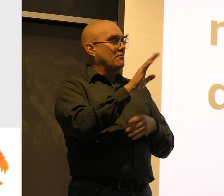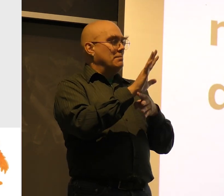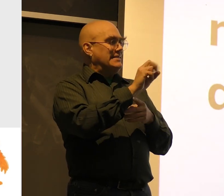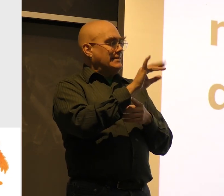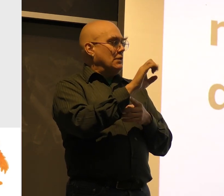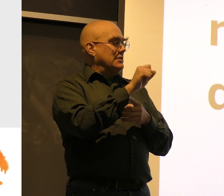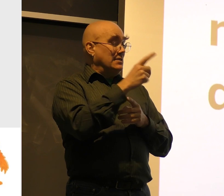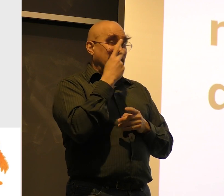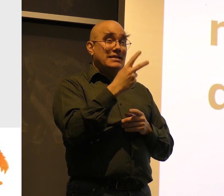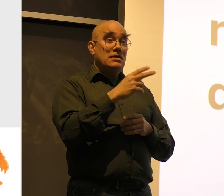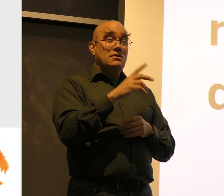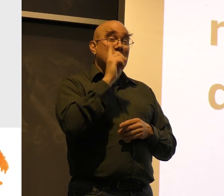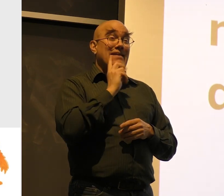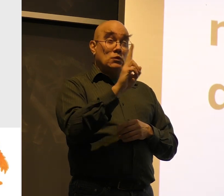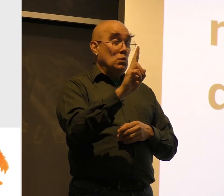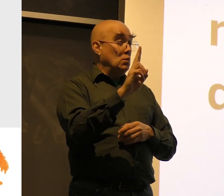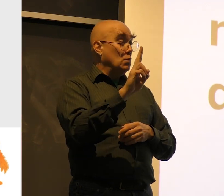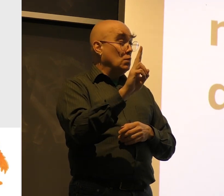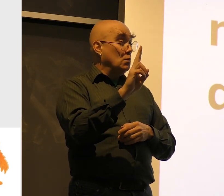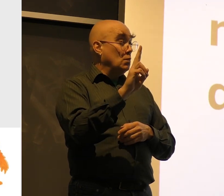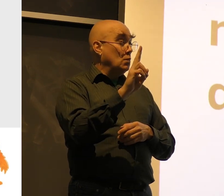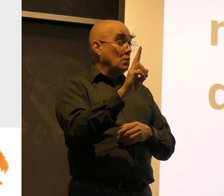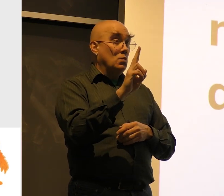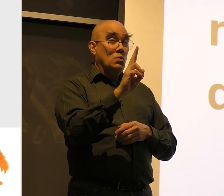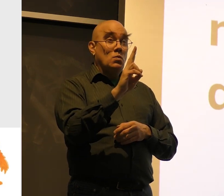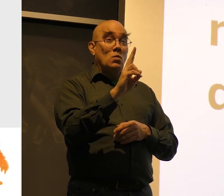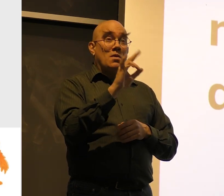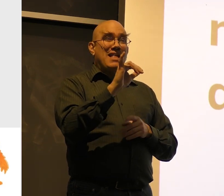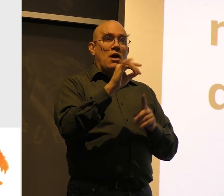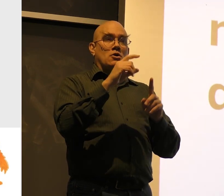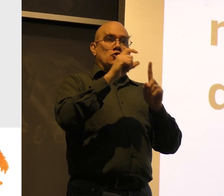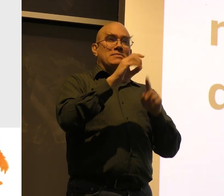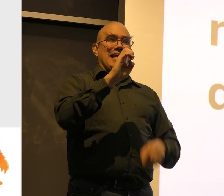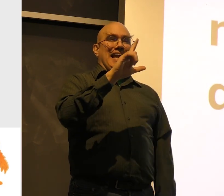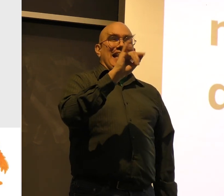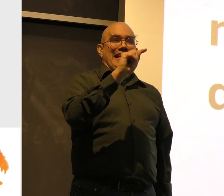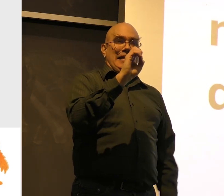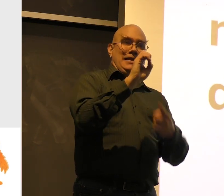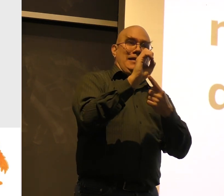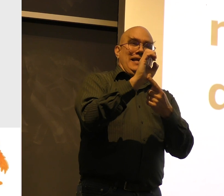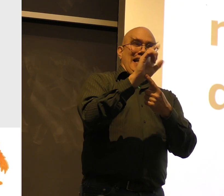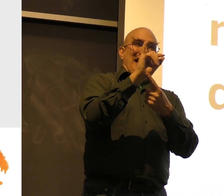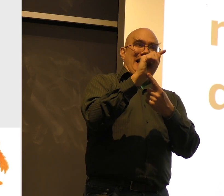documentary series. I don't know if you've seen it, called Deaf You, right? That term, deaf